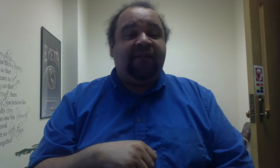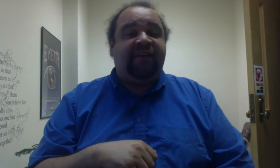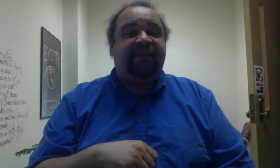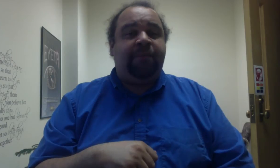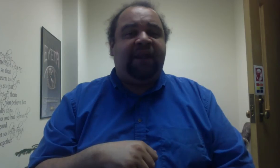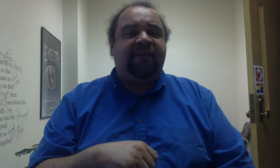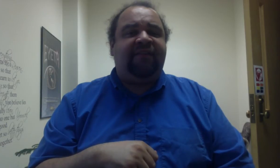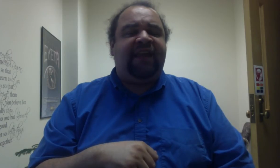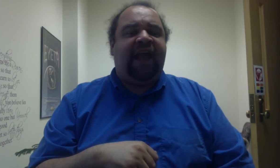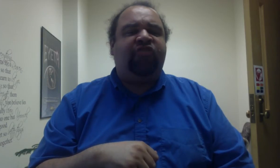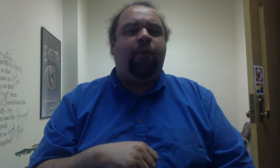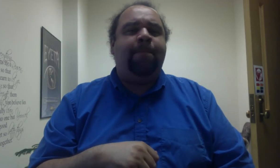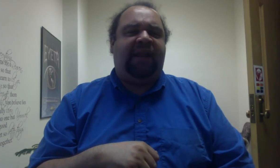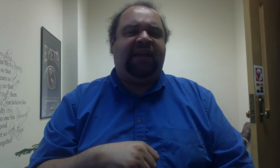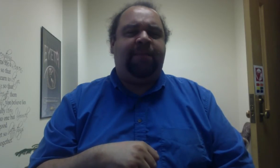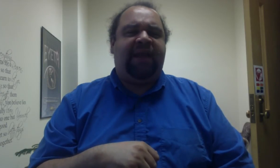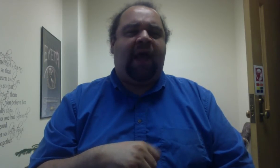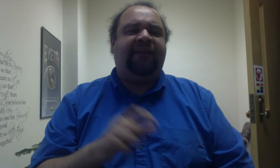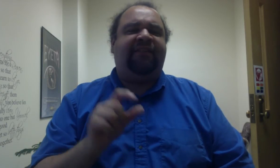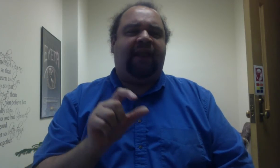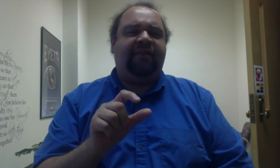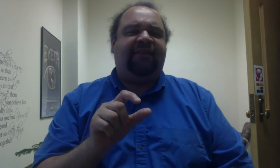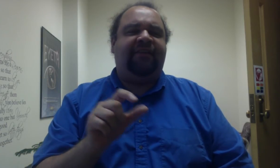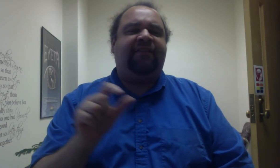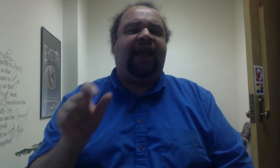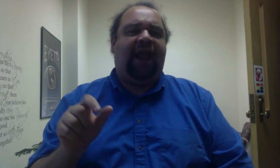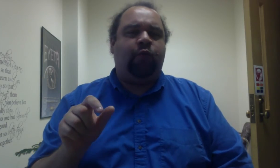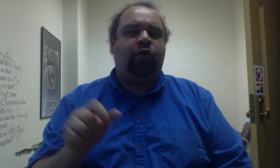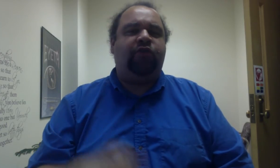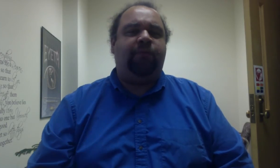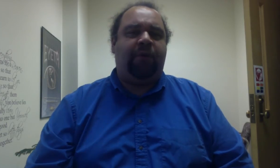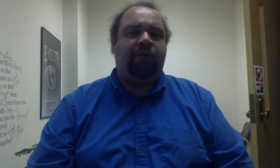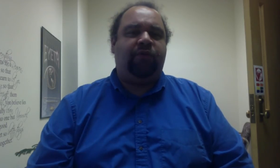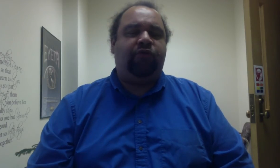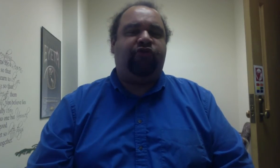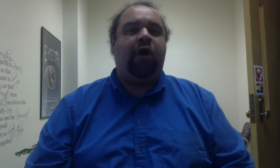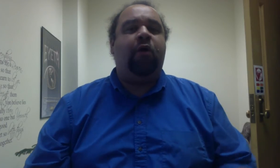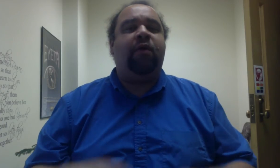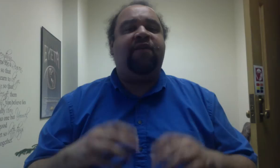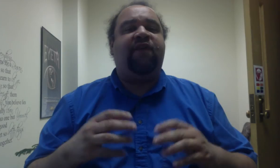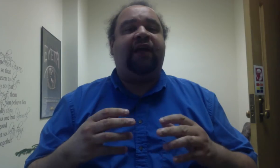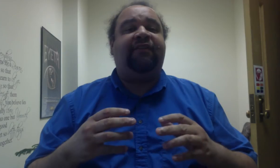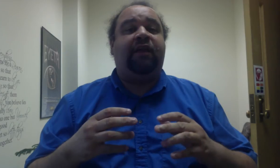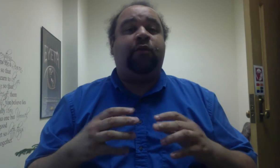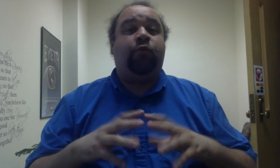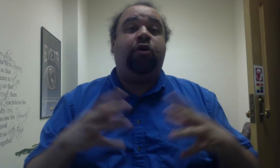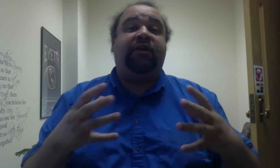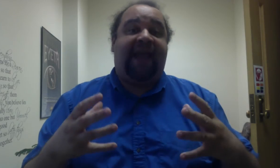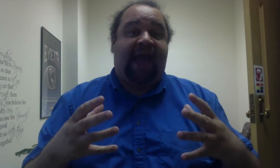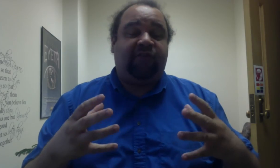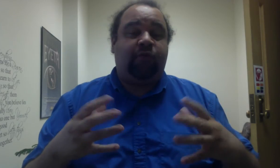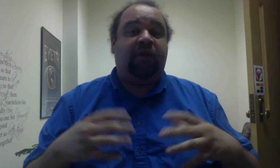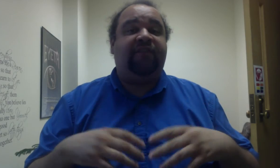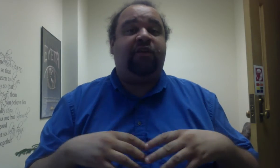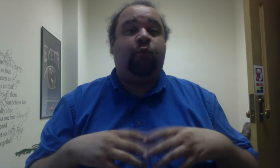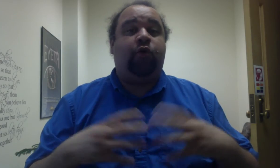Semantics means the actual meaning behind sentences and words both. So if I said the word cat or I said the word